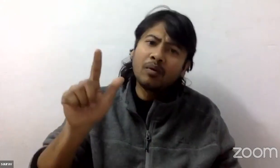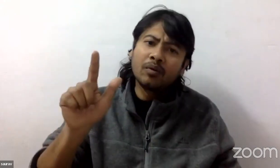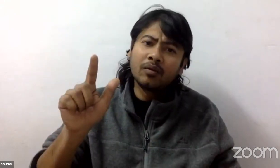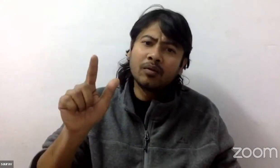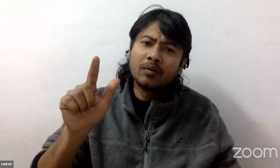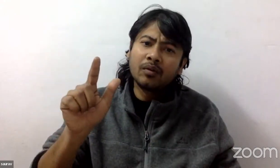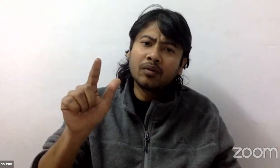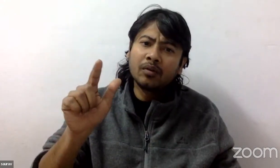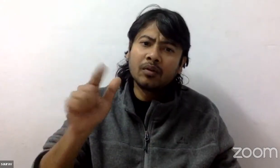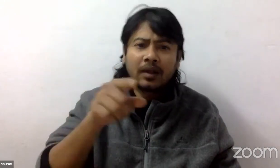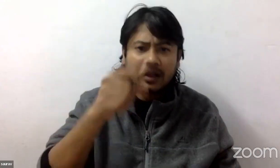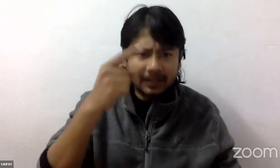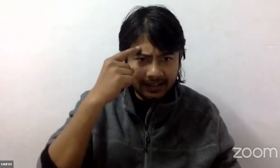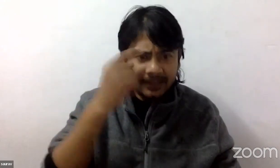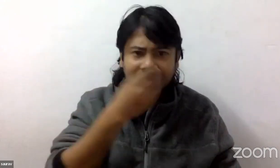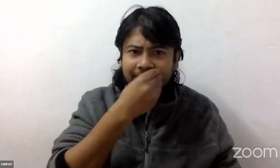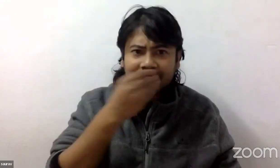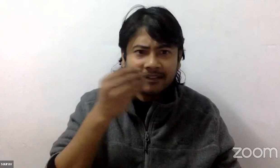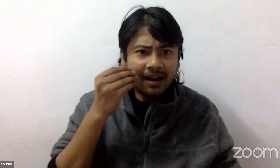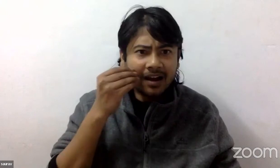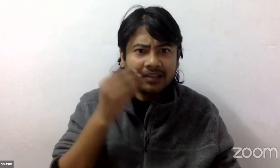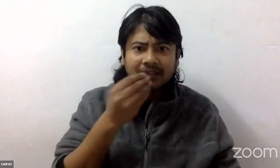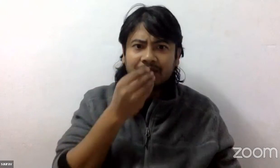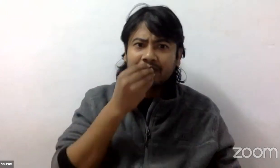Only thing is, don't eat grains.